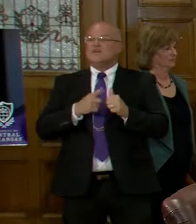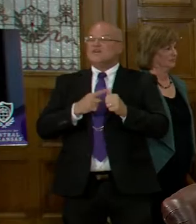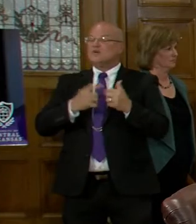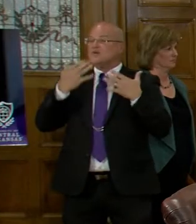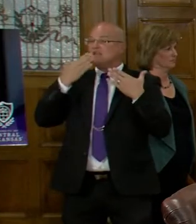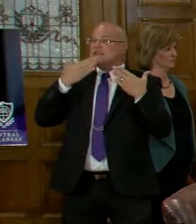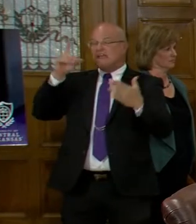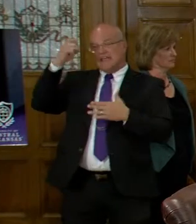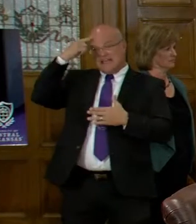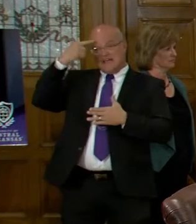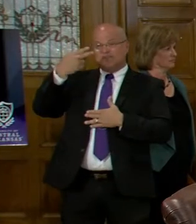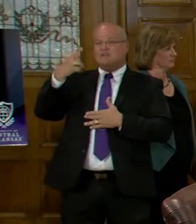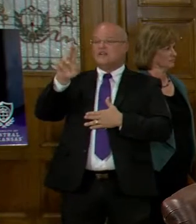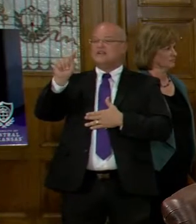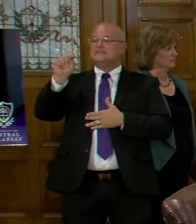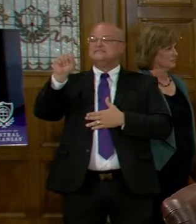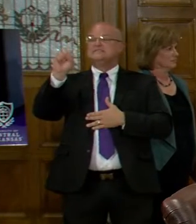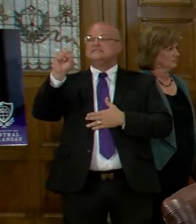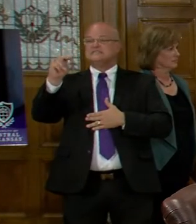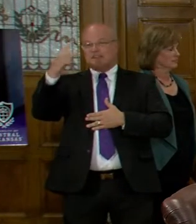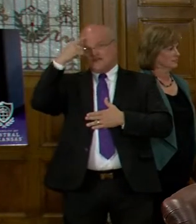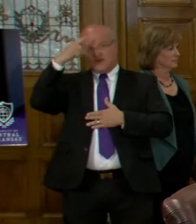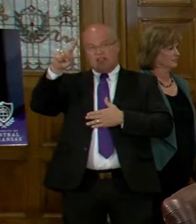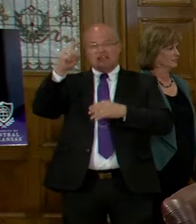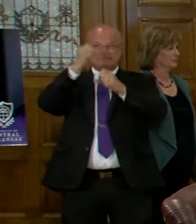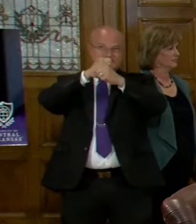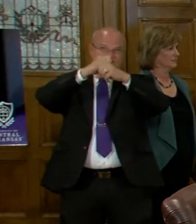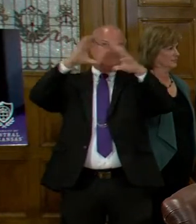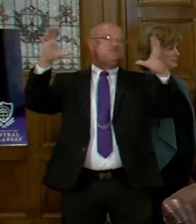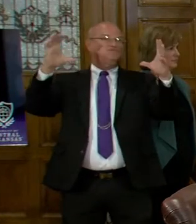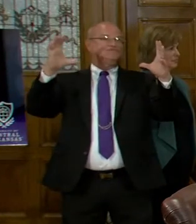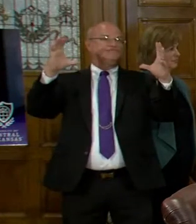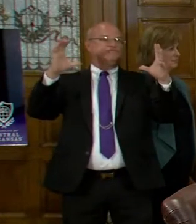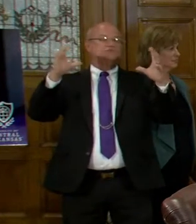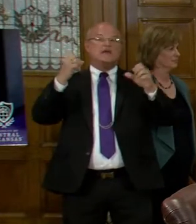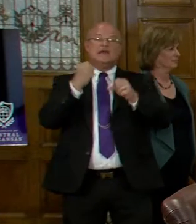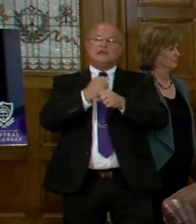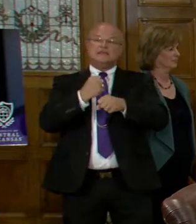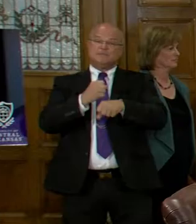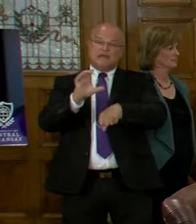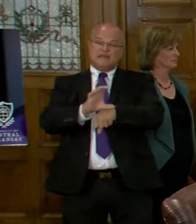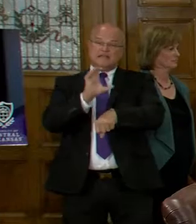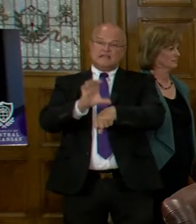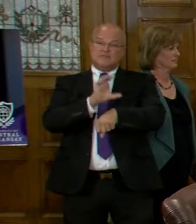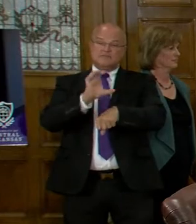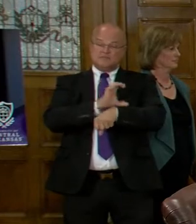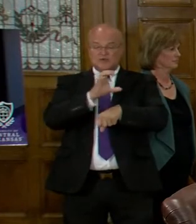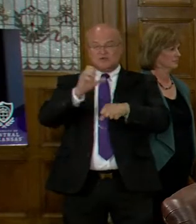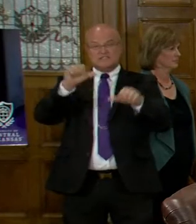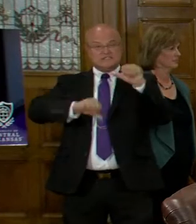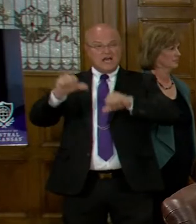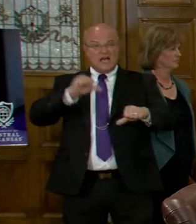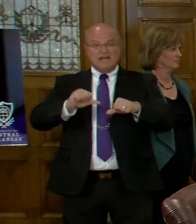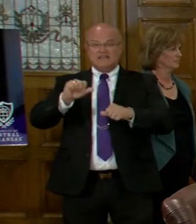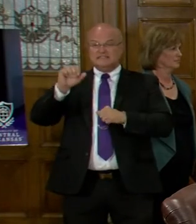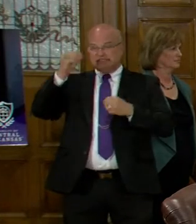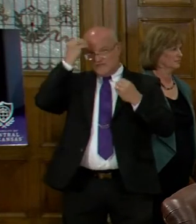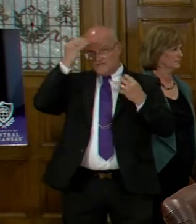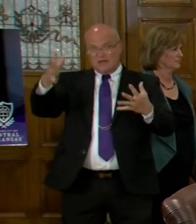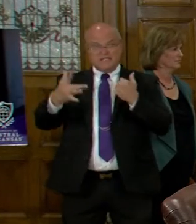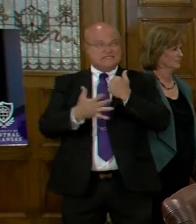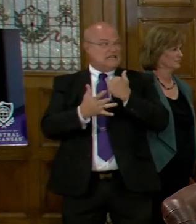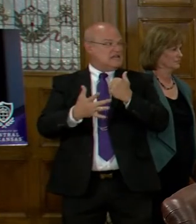want to thank Governor Hutchinson for his leadership, his vision. He's made computer science, information technology,